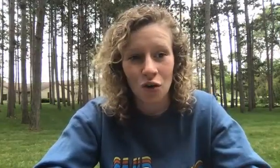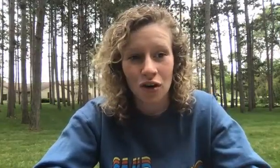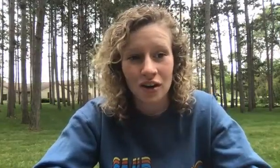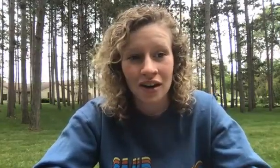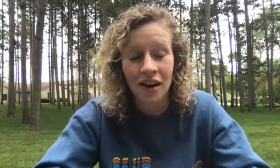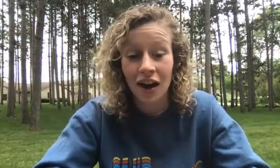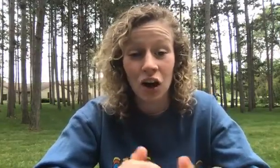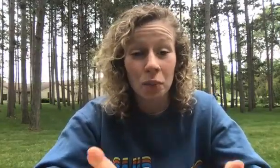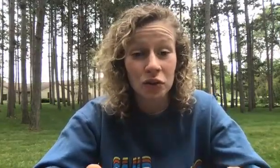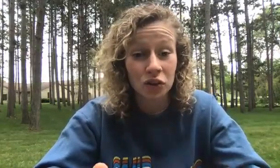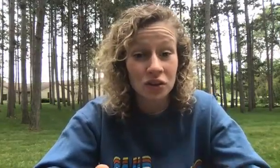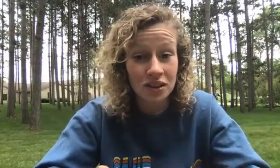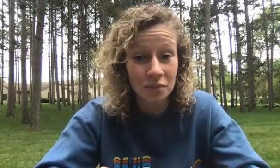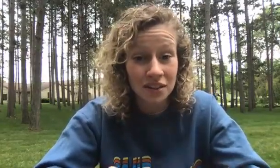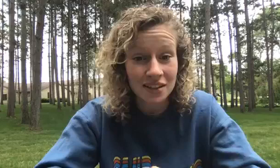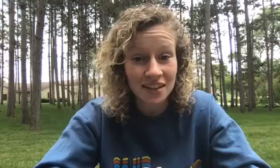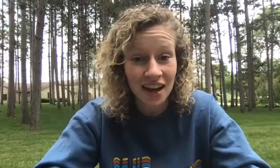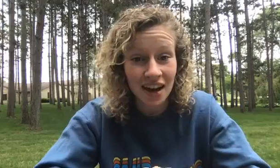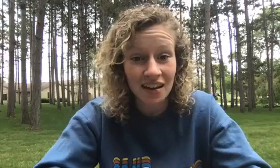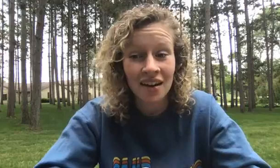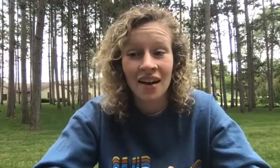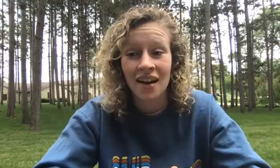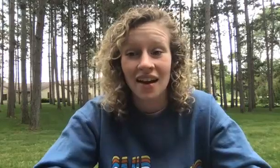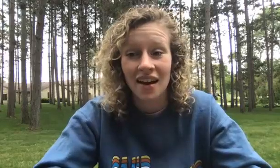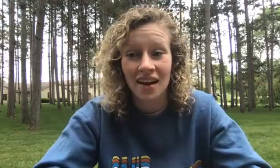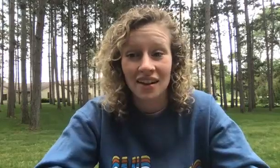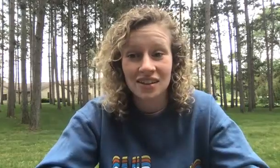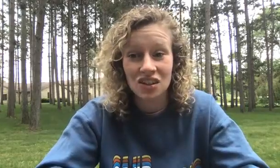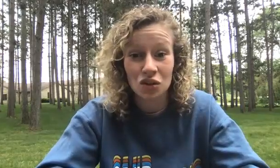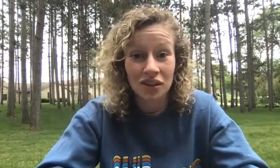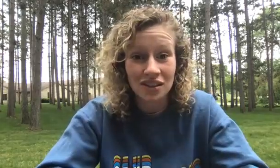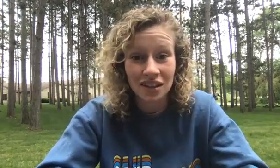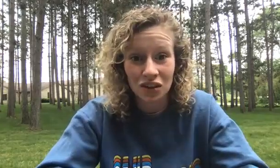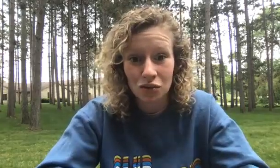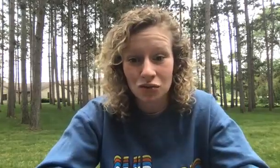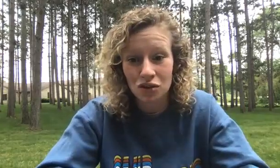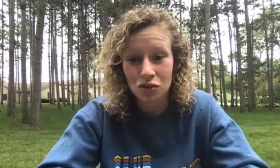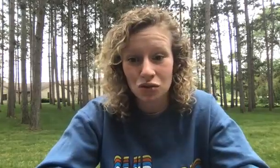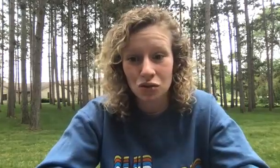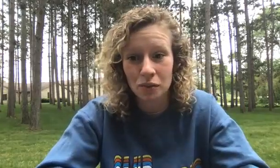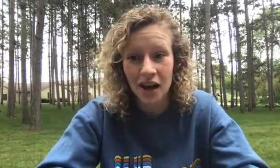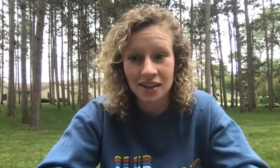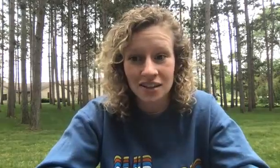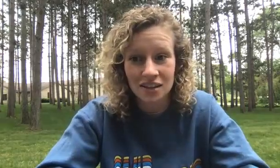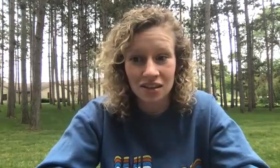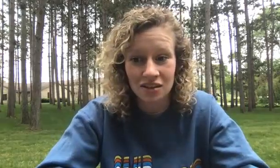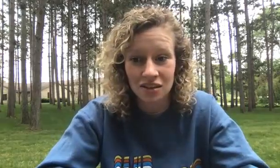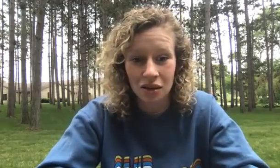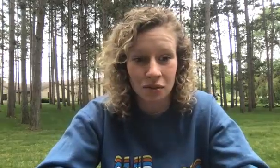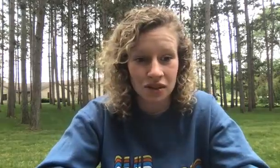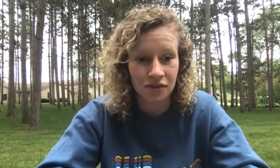kryan@campcourageous.org. I hope you learned something today and you continue to practice some